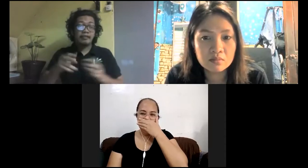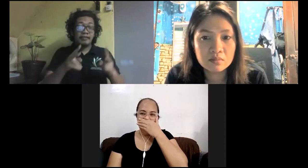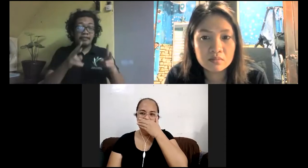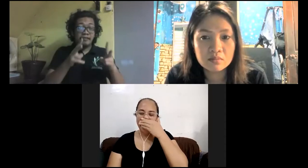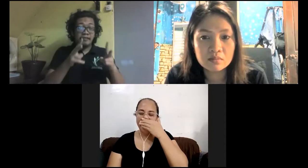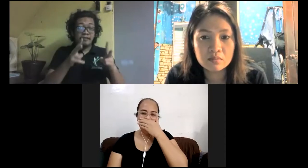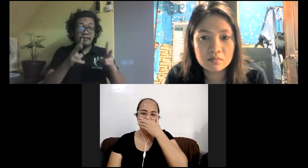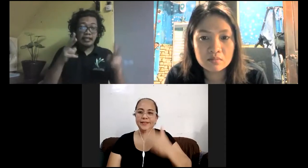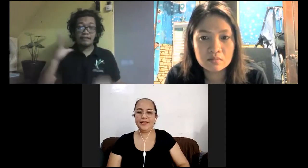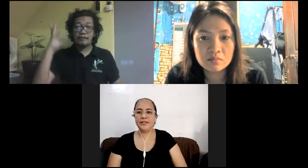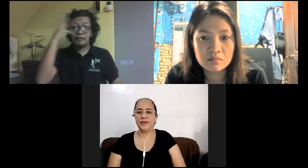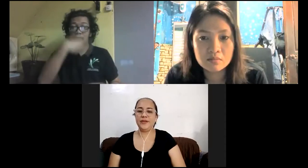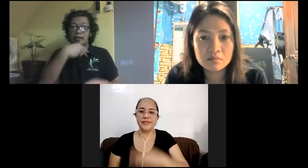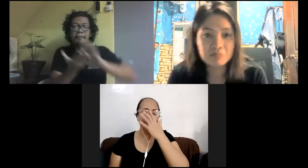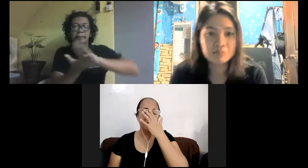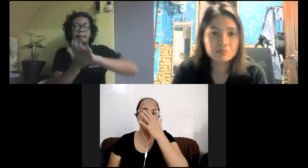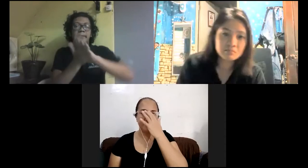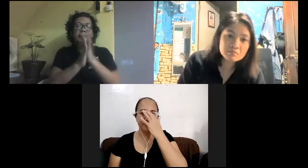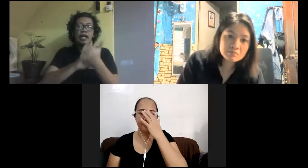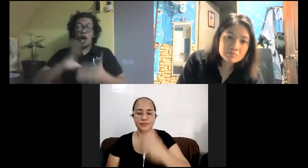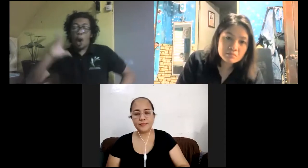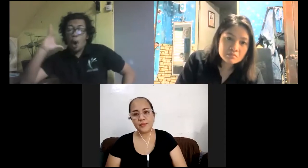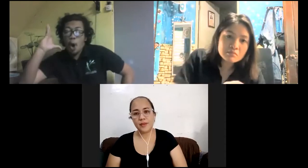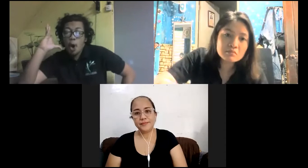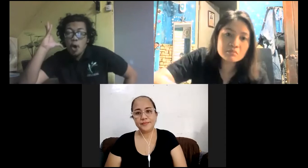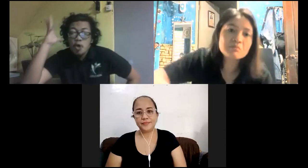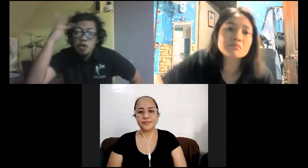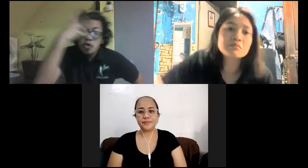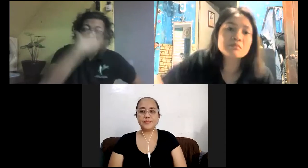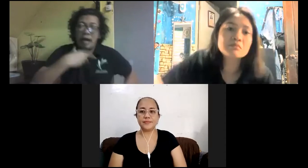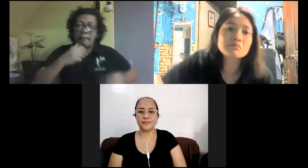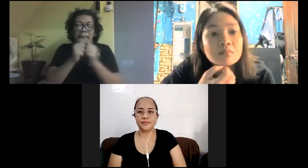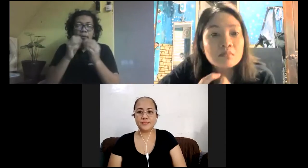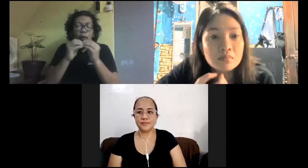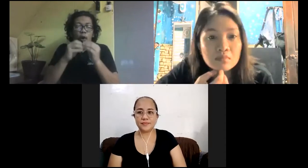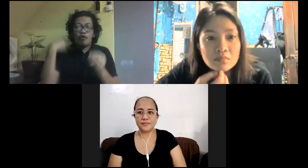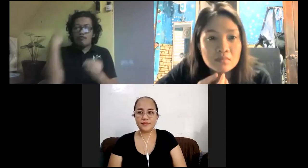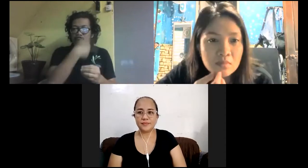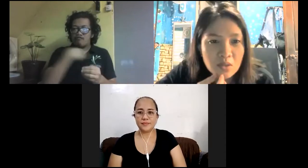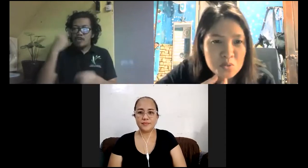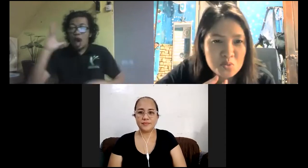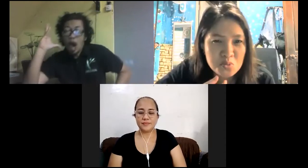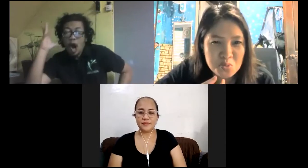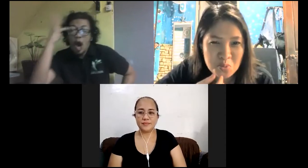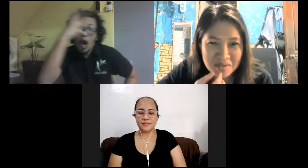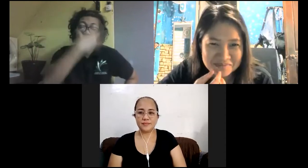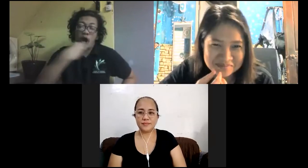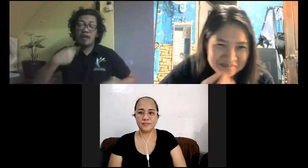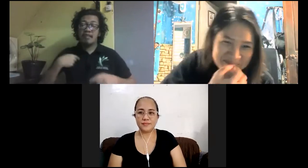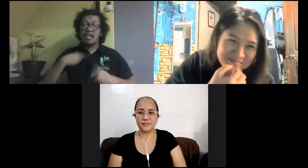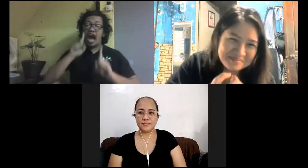But Meng mentioned that the way we sign very beautiful is like this. So it's actually one